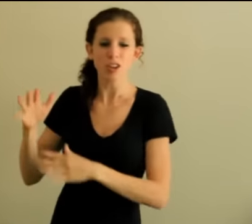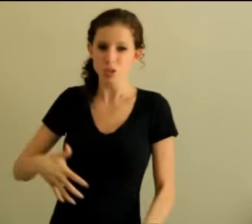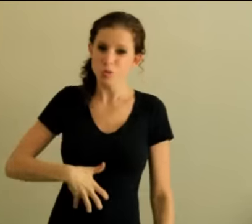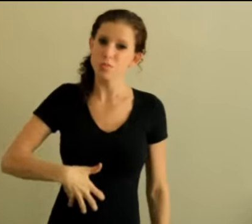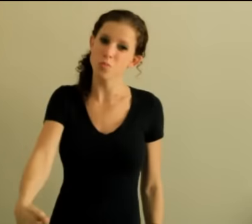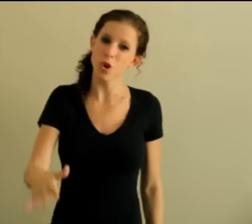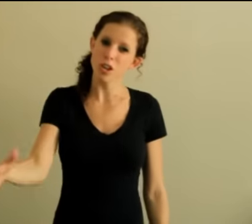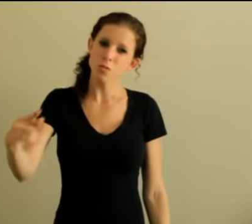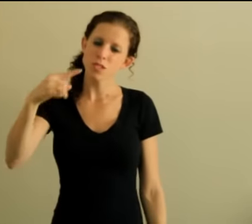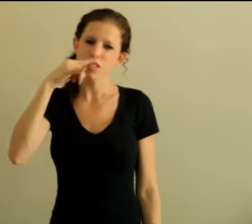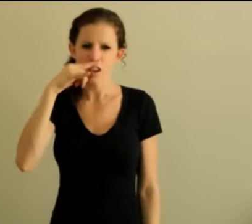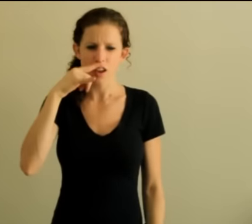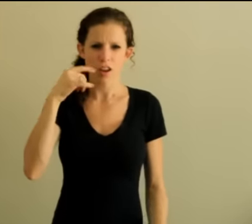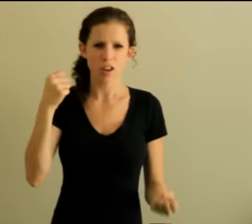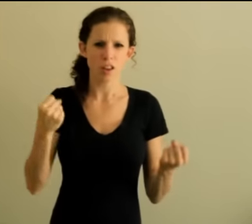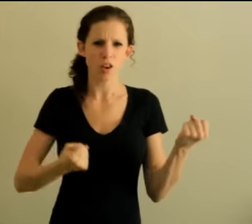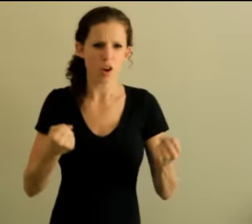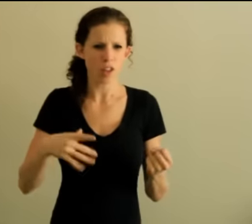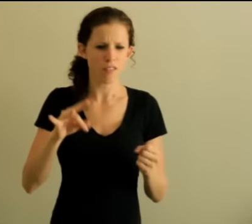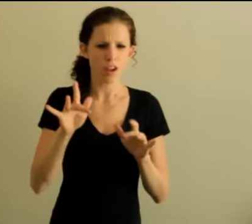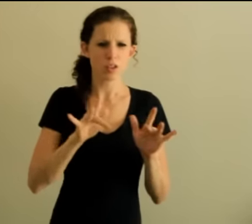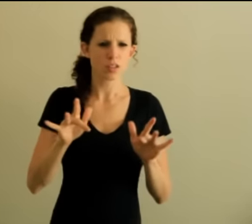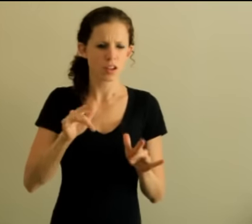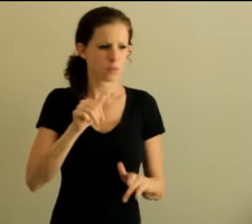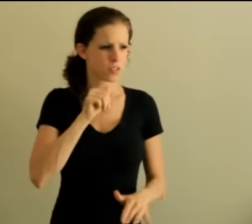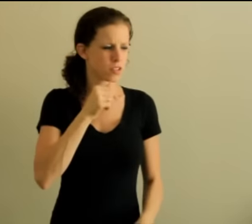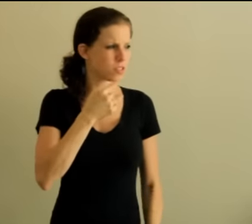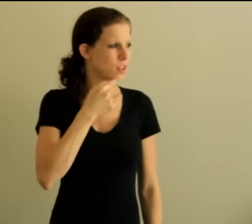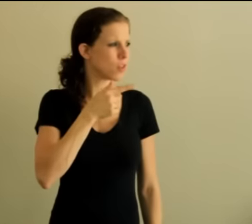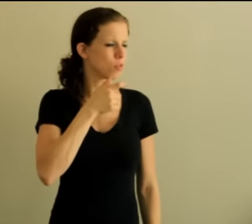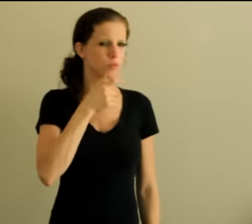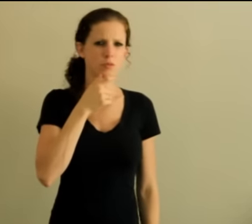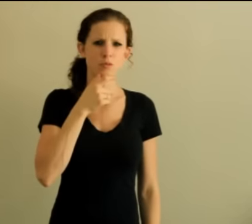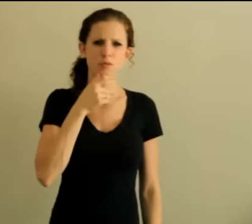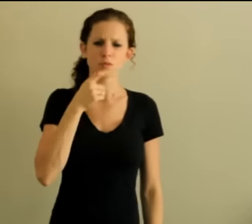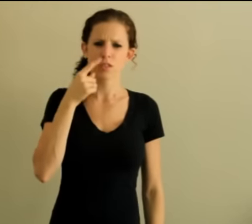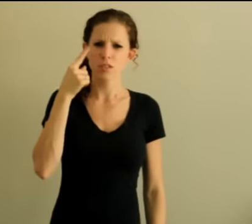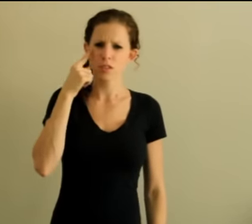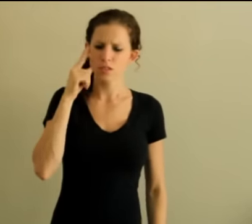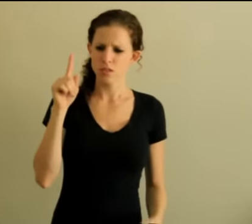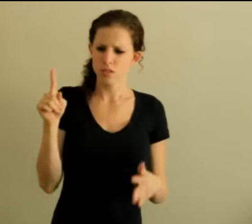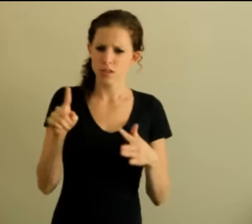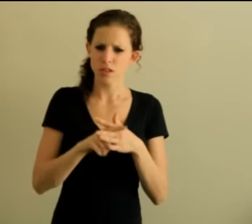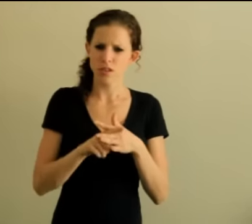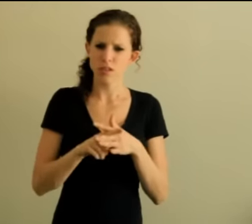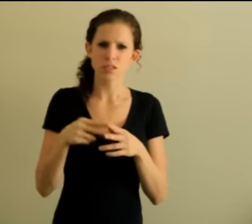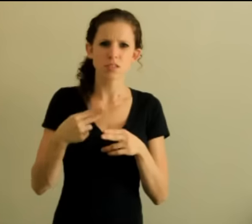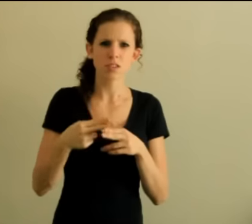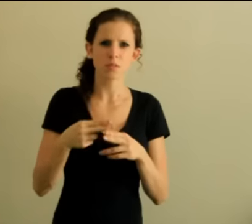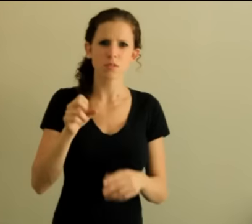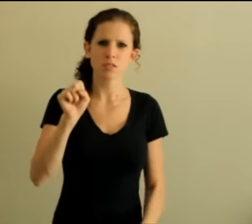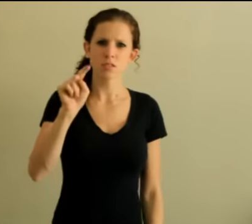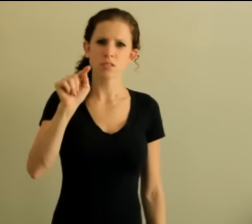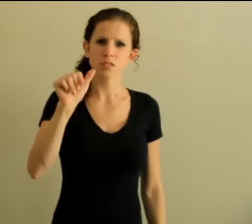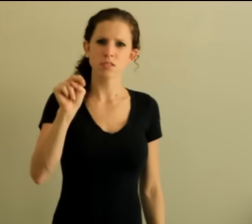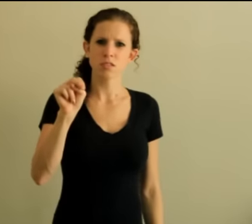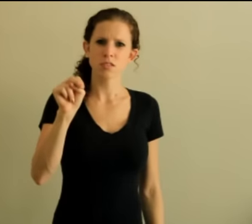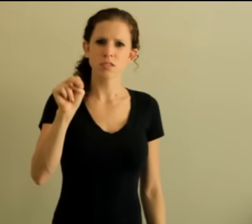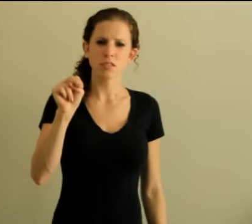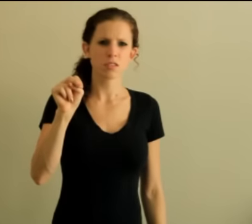a drunk And she was pregnant With his kid And in the car They found a tape But they didn't say Who it was two Come to think about it His name was It was you